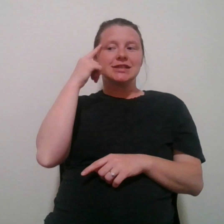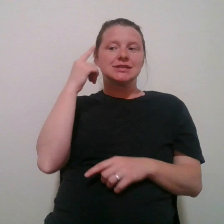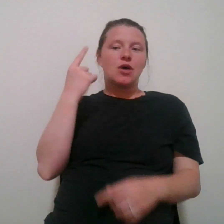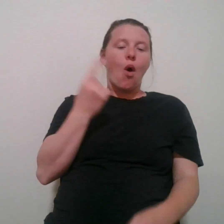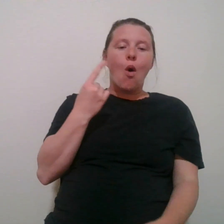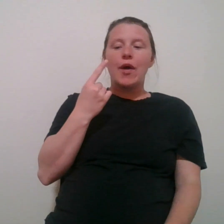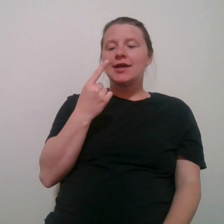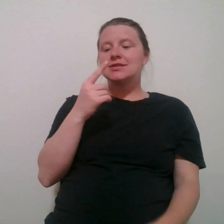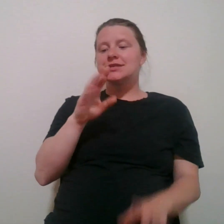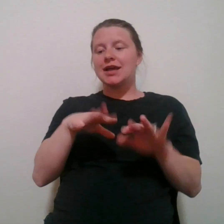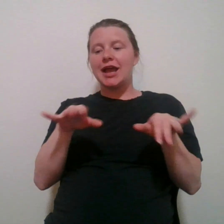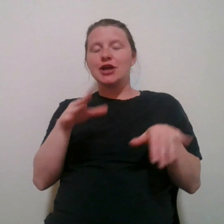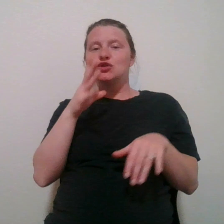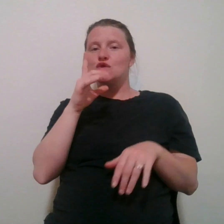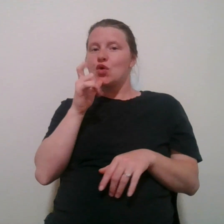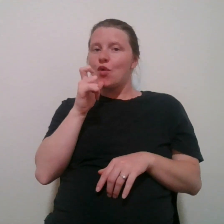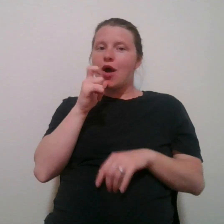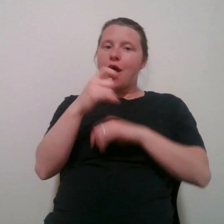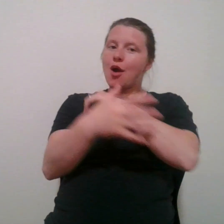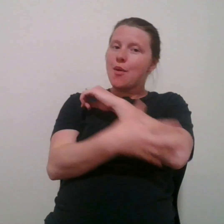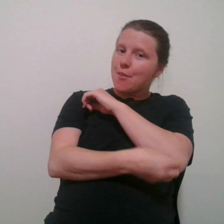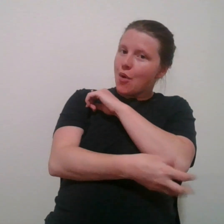in poverty conditions. I have